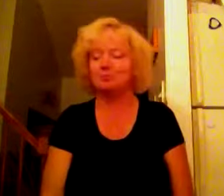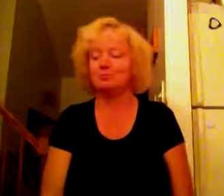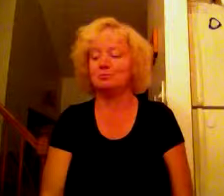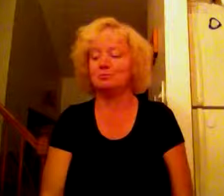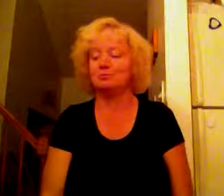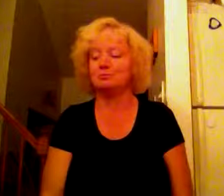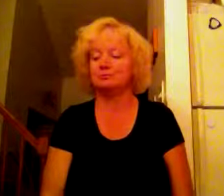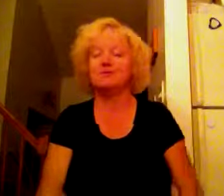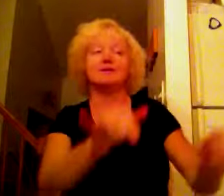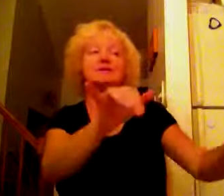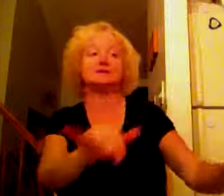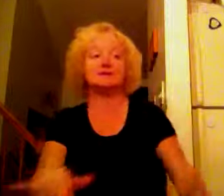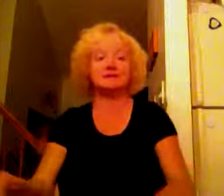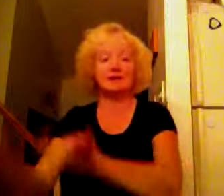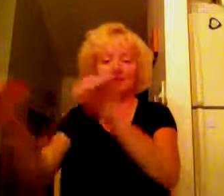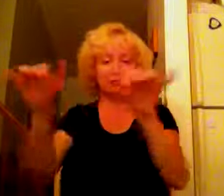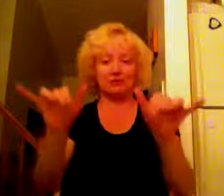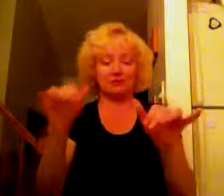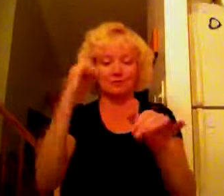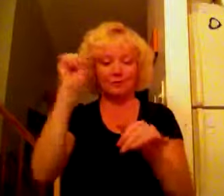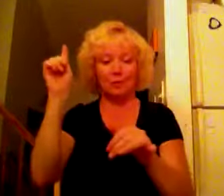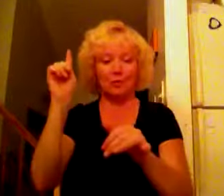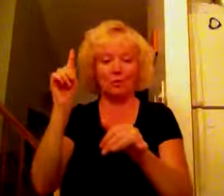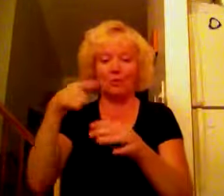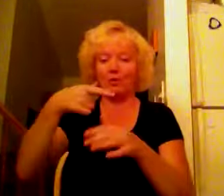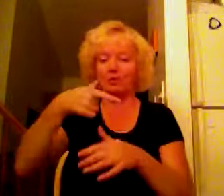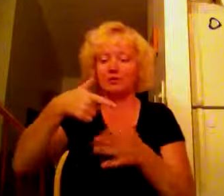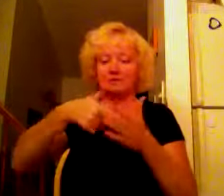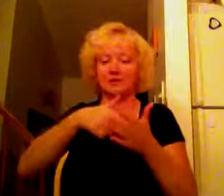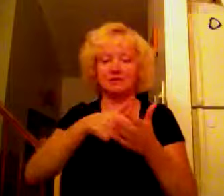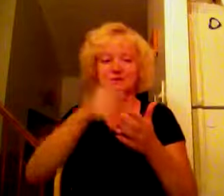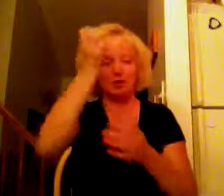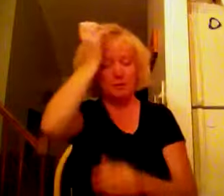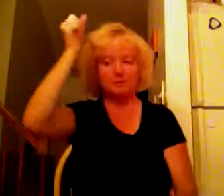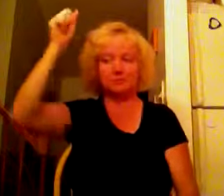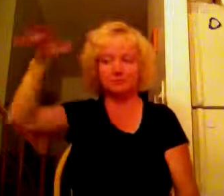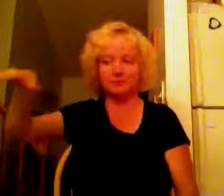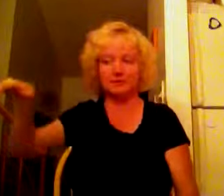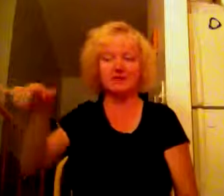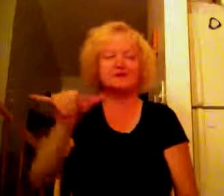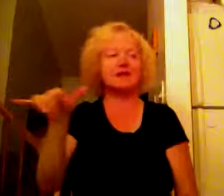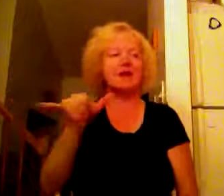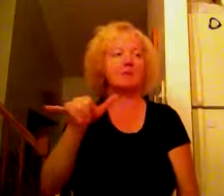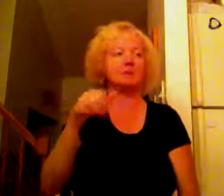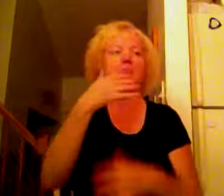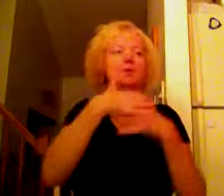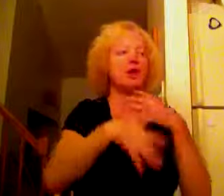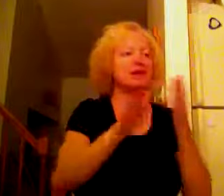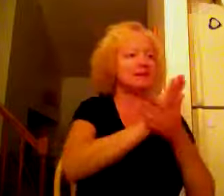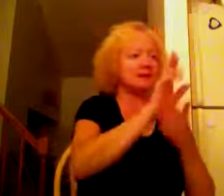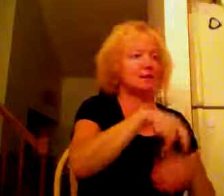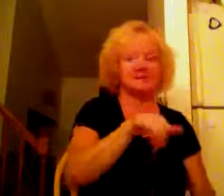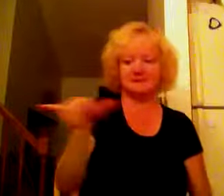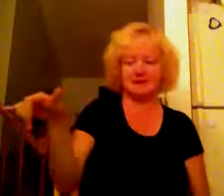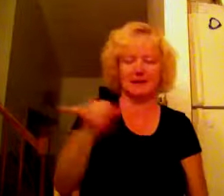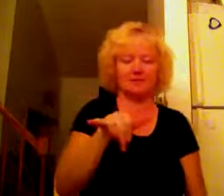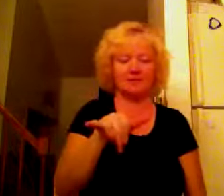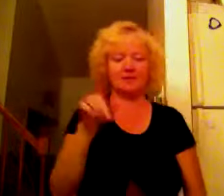standard procedure that is used to dispose of a syringe can be applied to cleaning up blood. First, evaluate the work area and identify